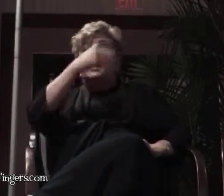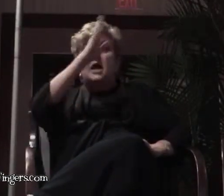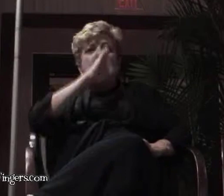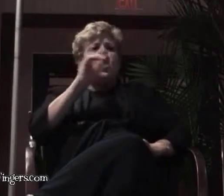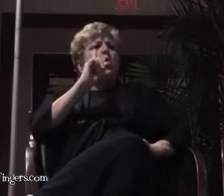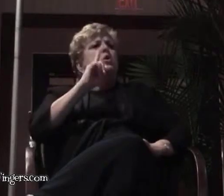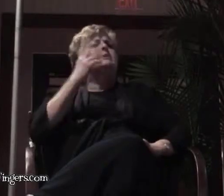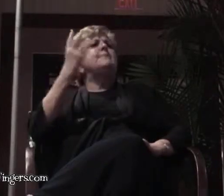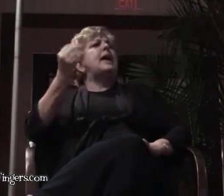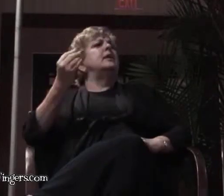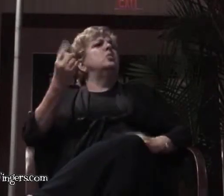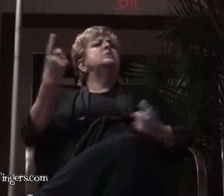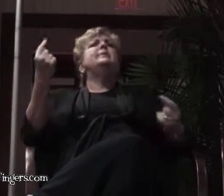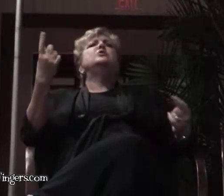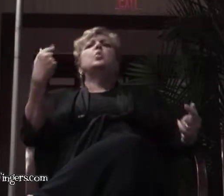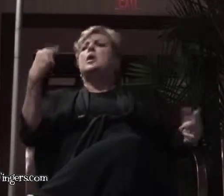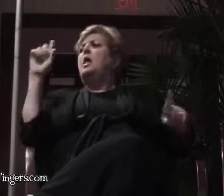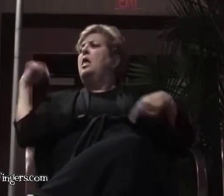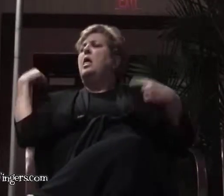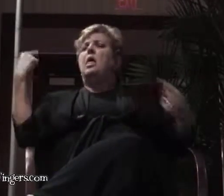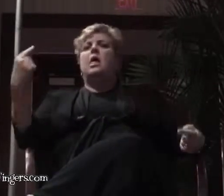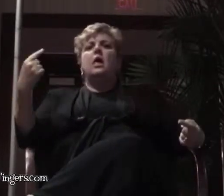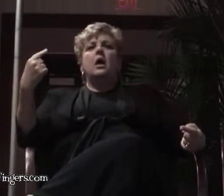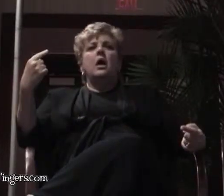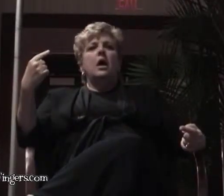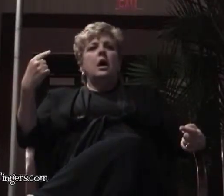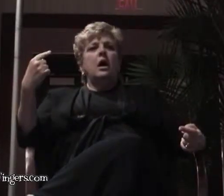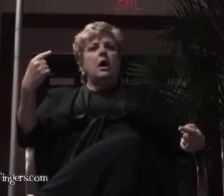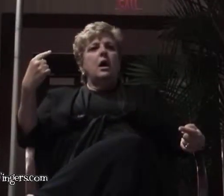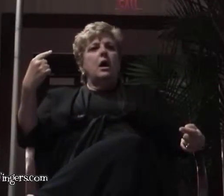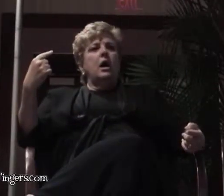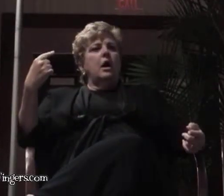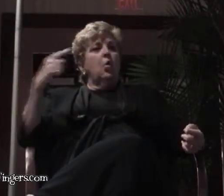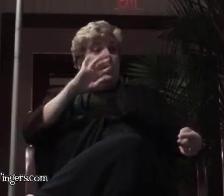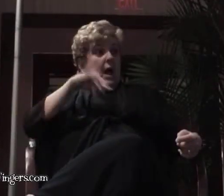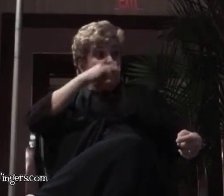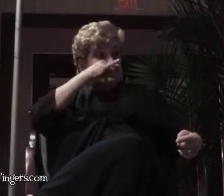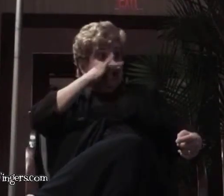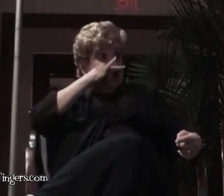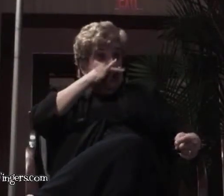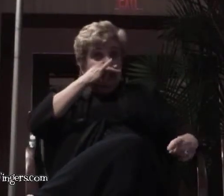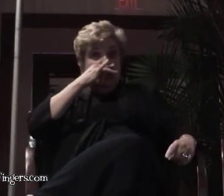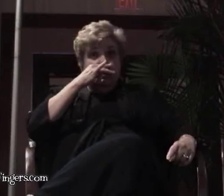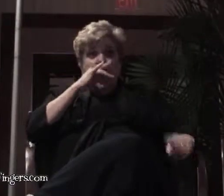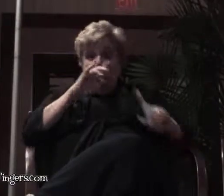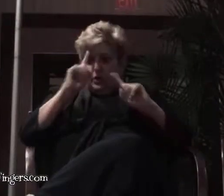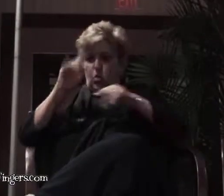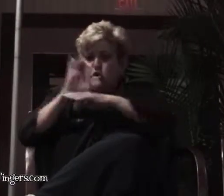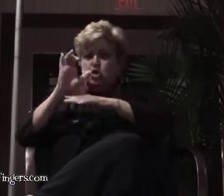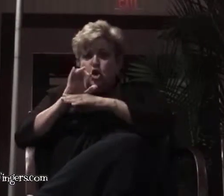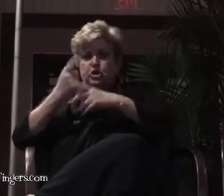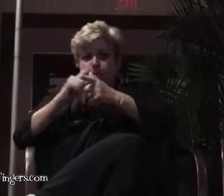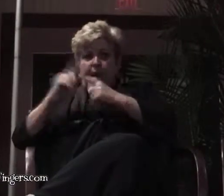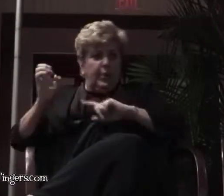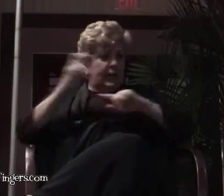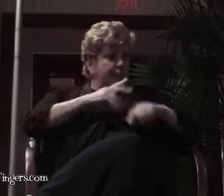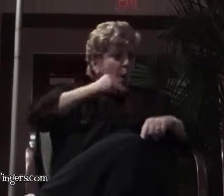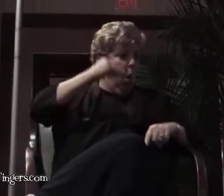He been doing? I went to church as a kid and went home and got the hell beat out of me. One Sunday we went to church and the minister